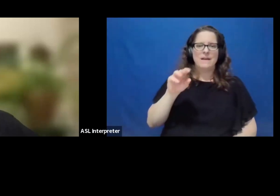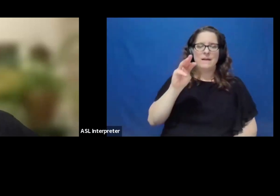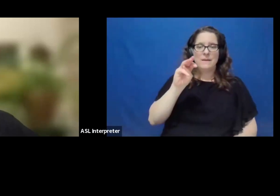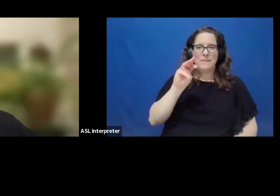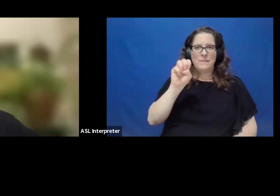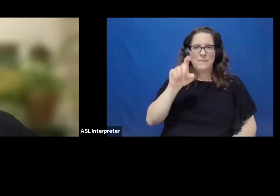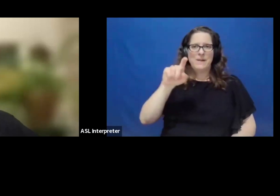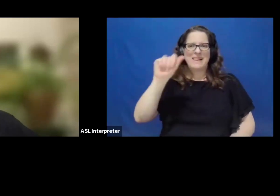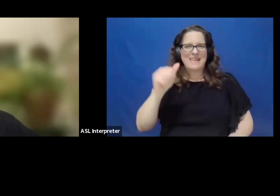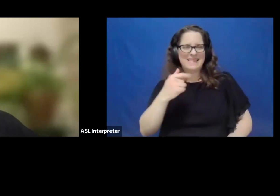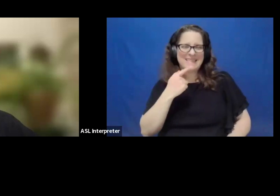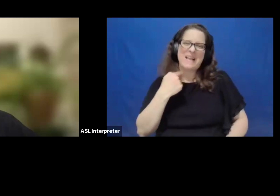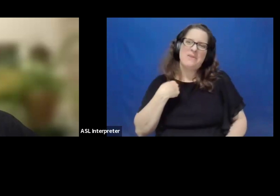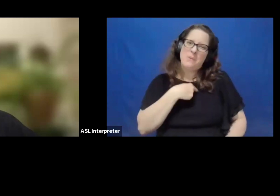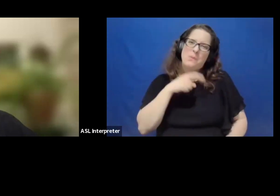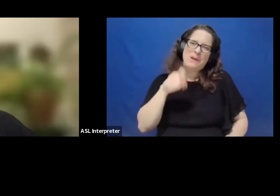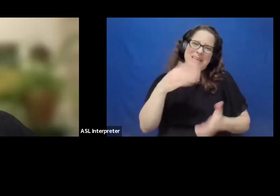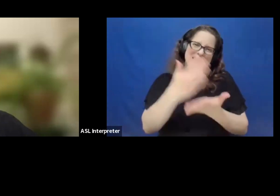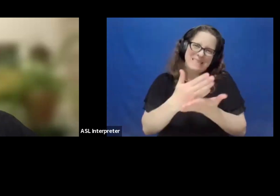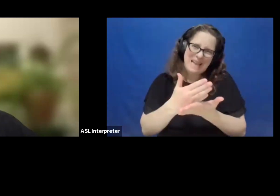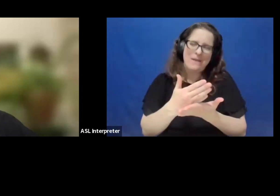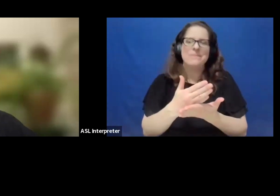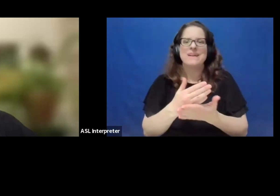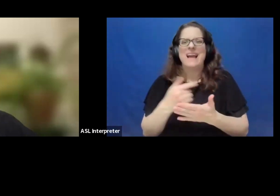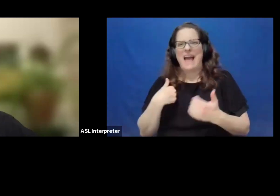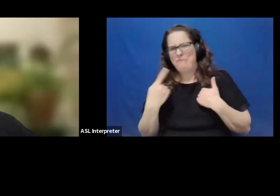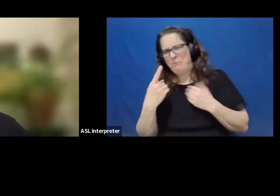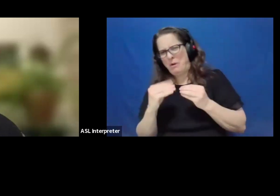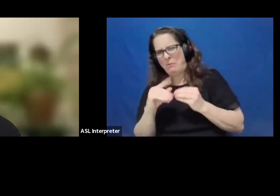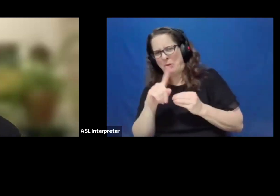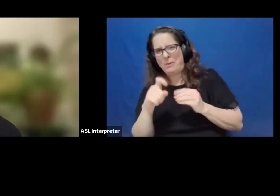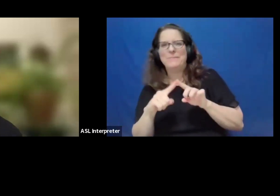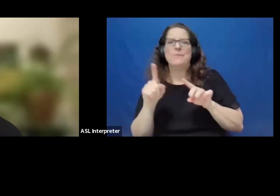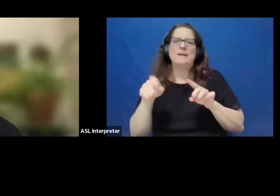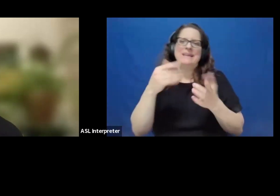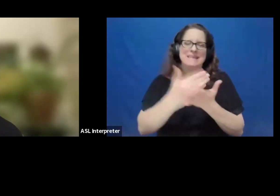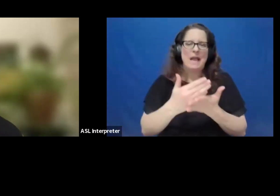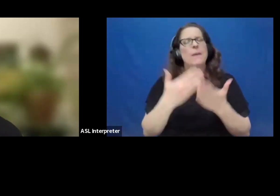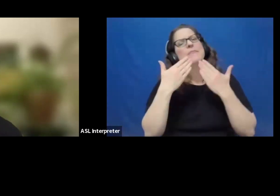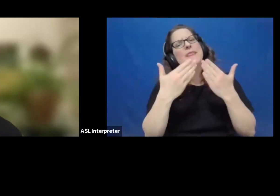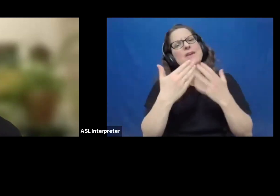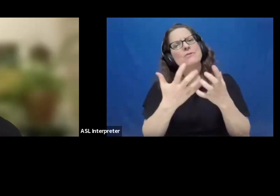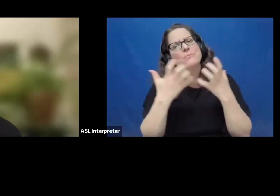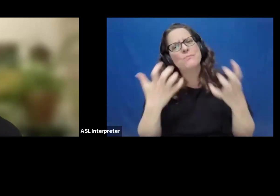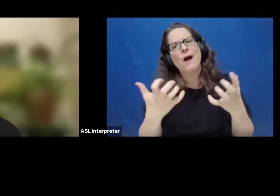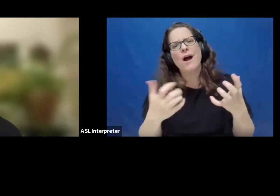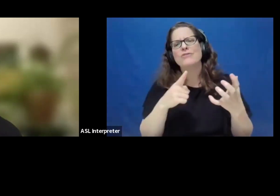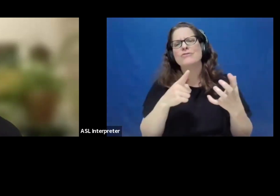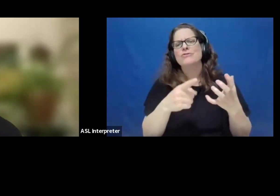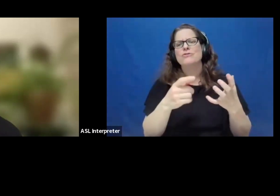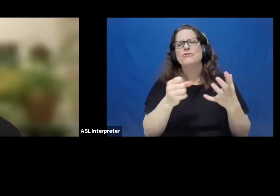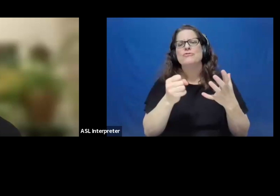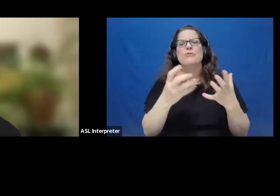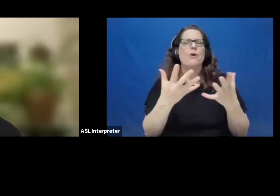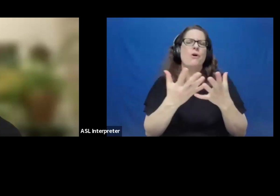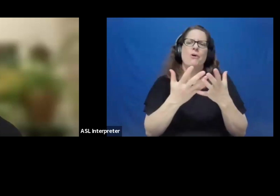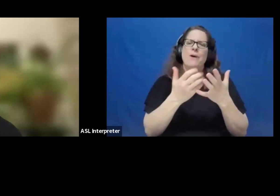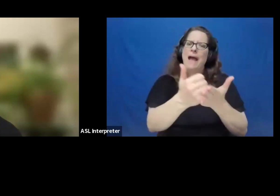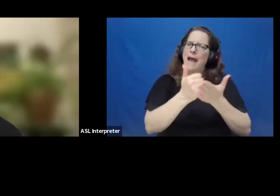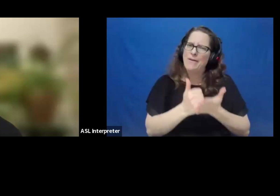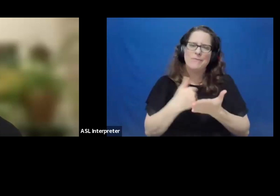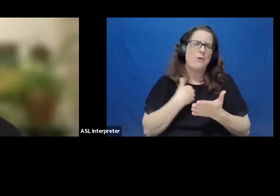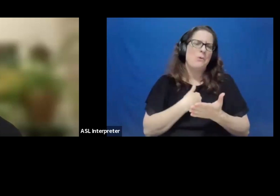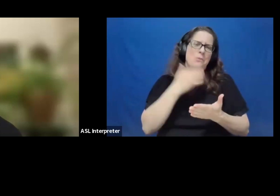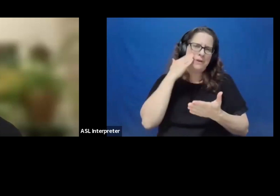but we're going to stop. But thank you so much. Okay. You were so helpful. We knew that this would be a